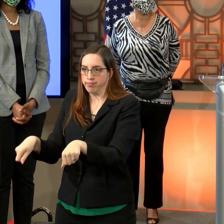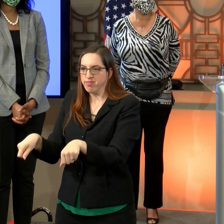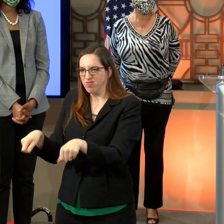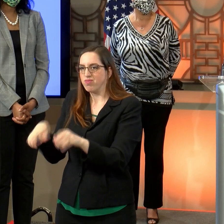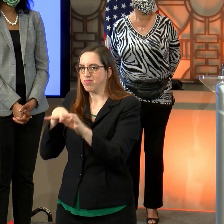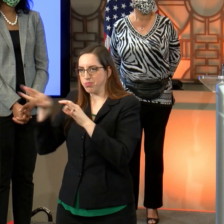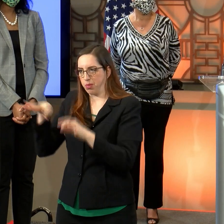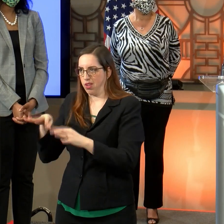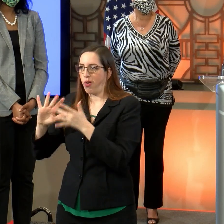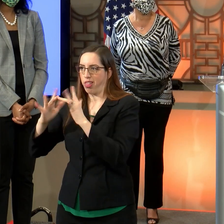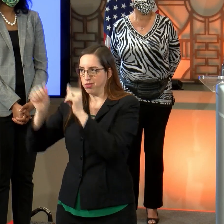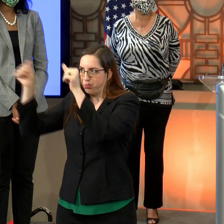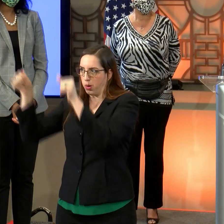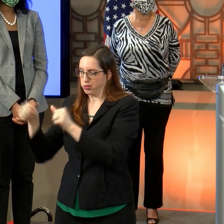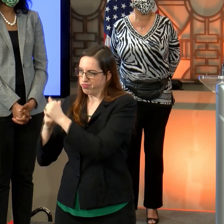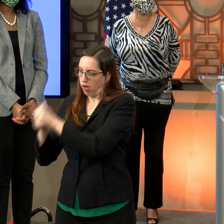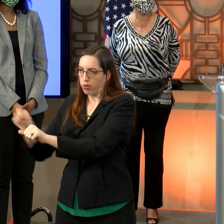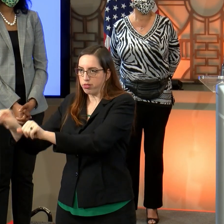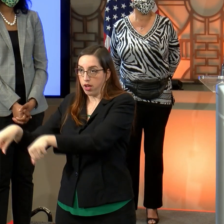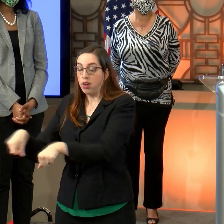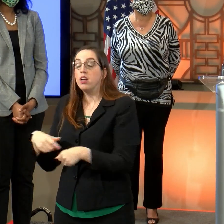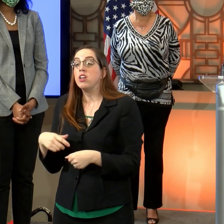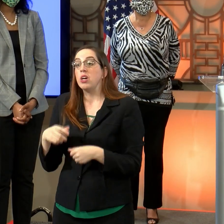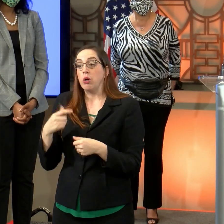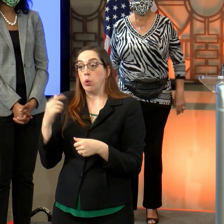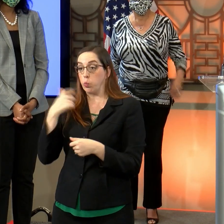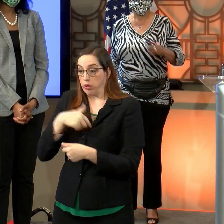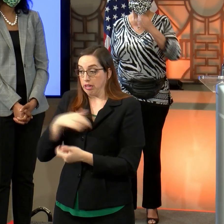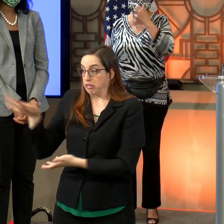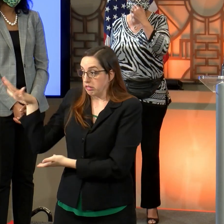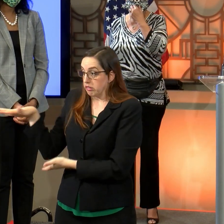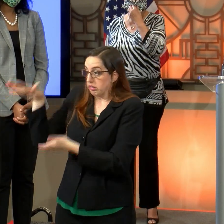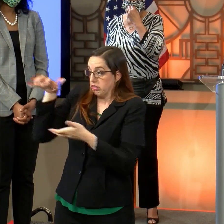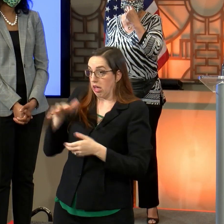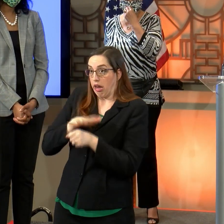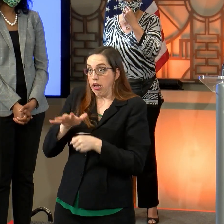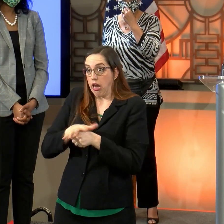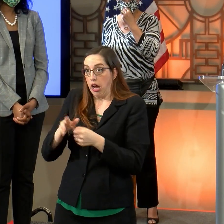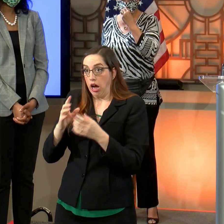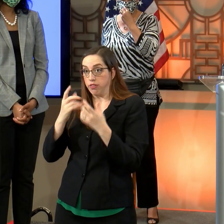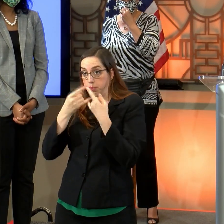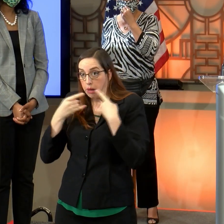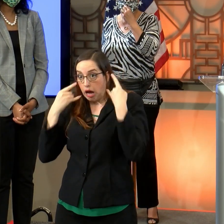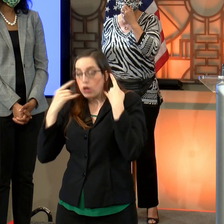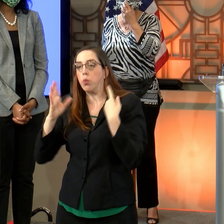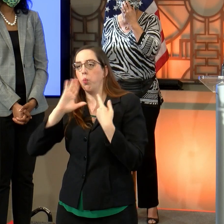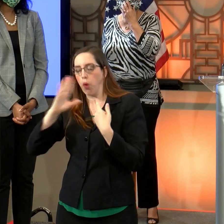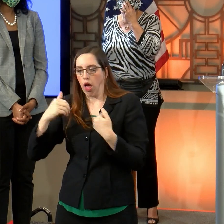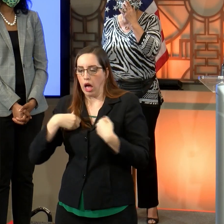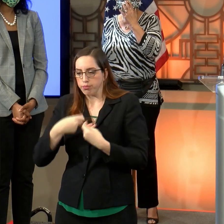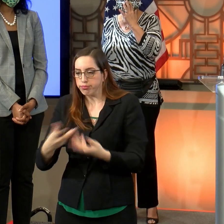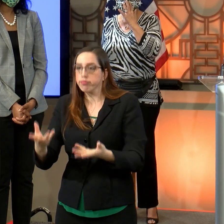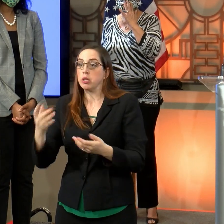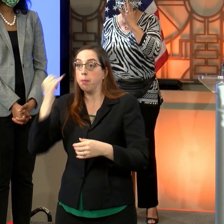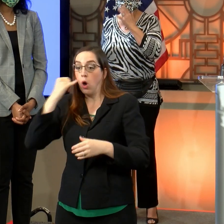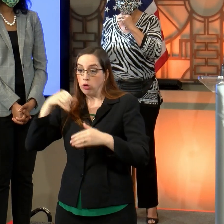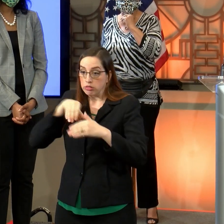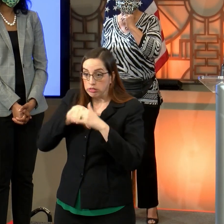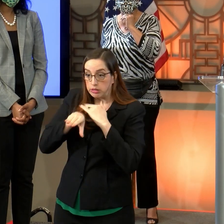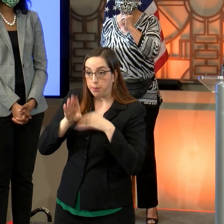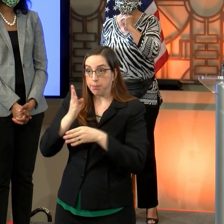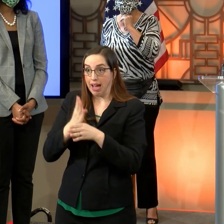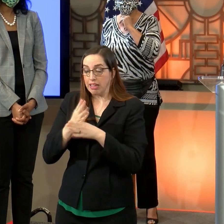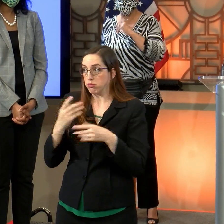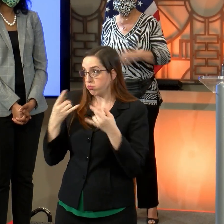we're going to have masks. As soon as we can get an adequate supply in, we're going to have masks for folks that come on the bus and don't